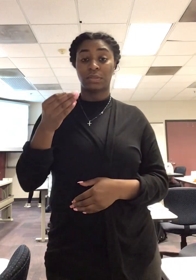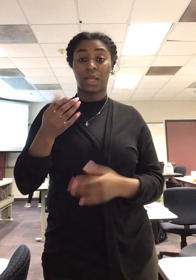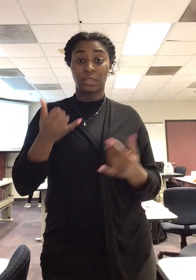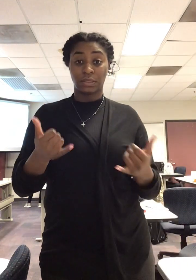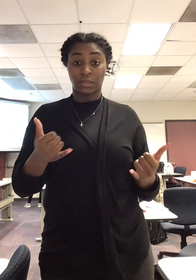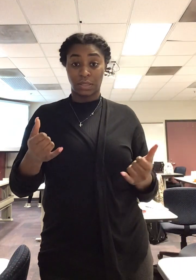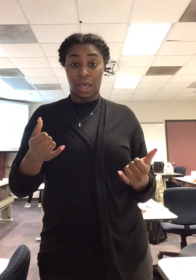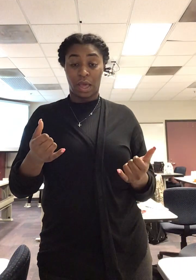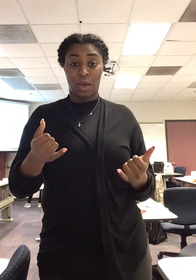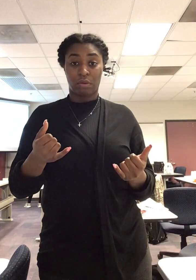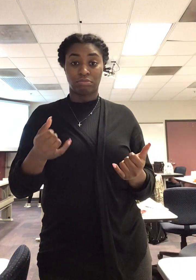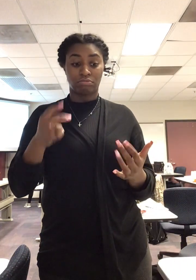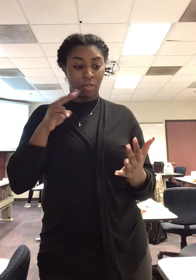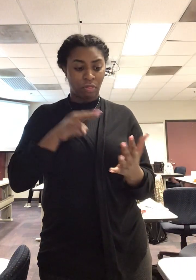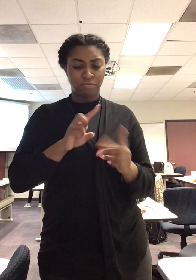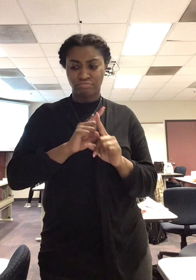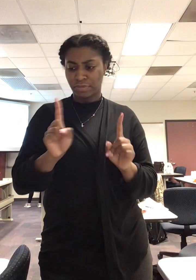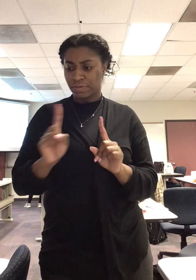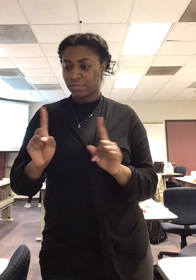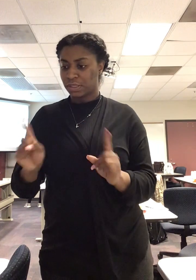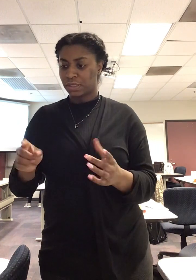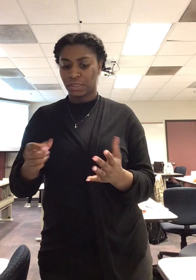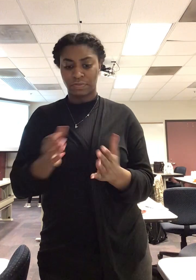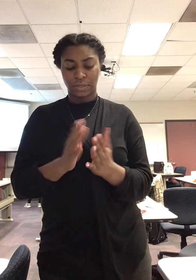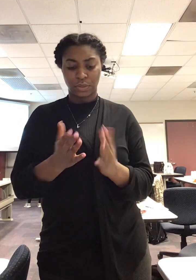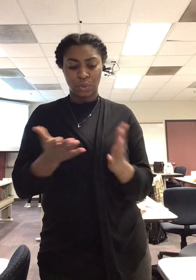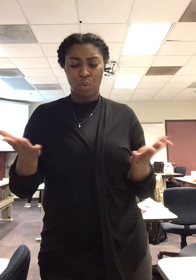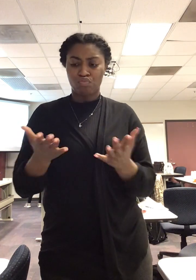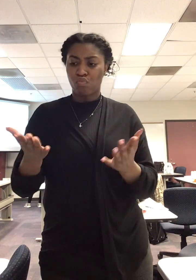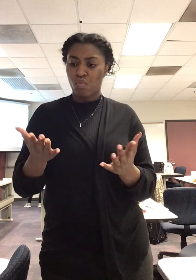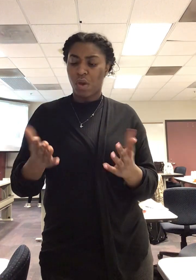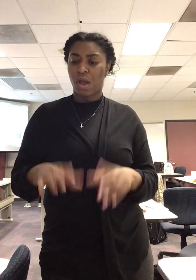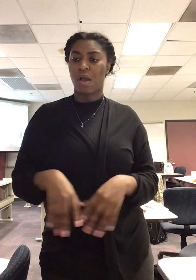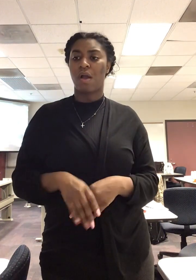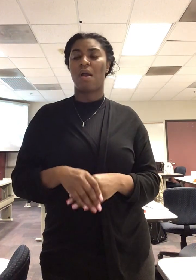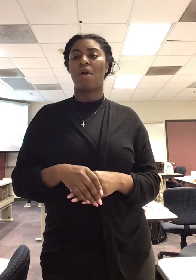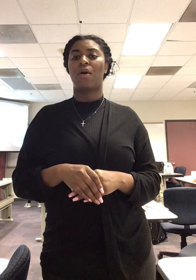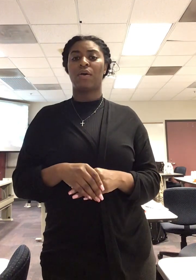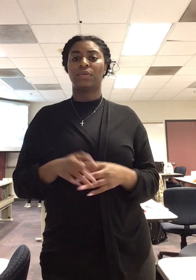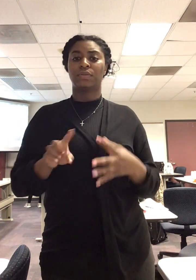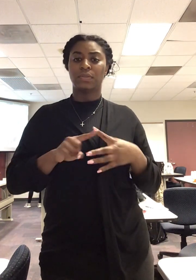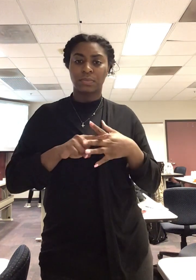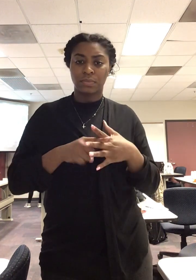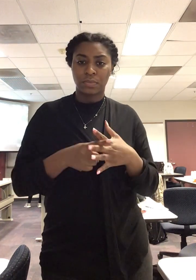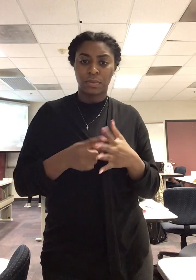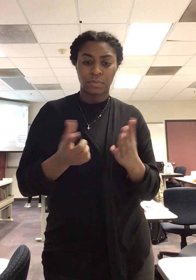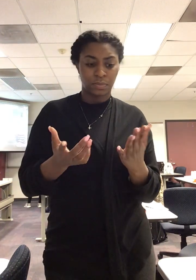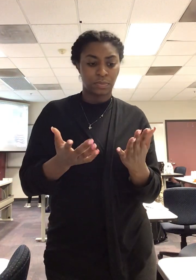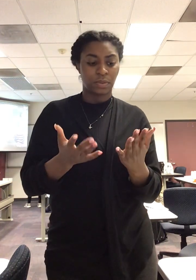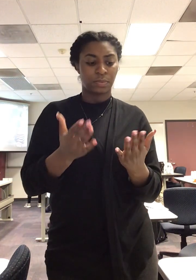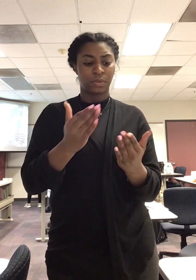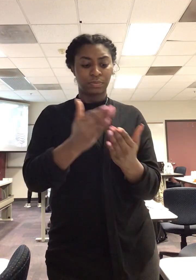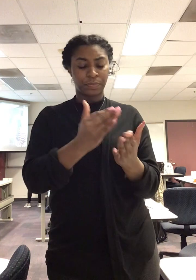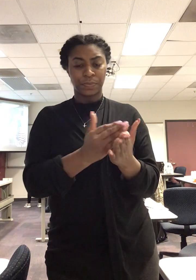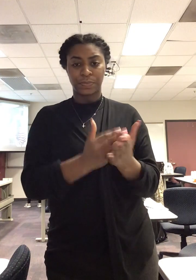source documents. What are primary source documents? Back there for me. They're